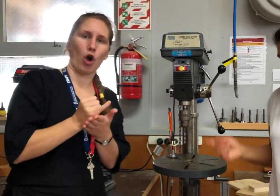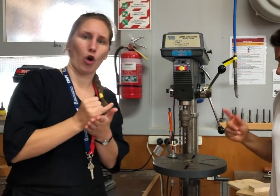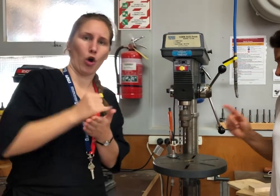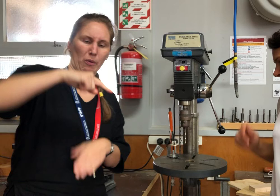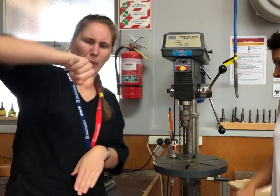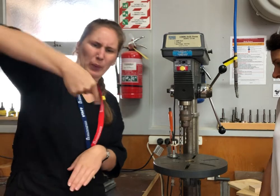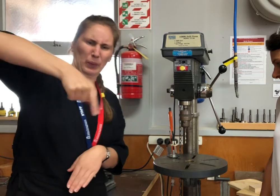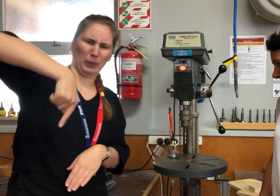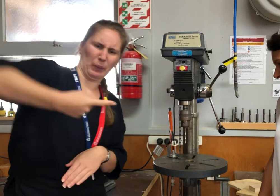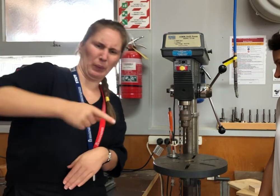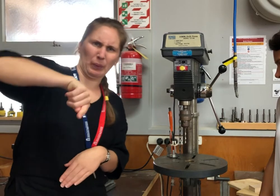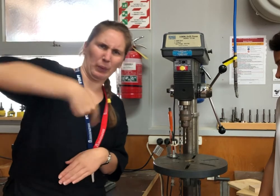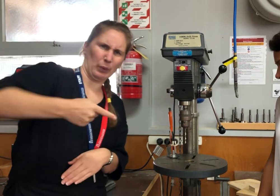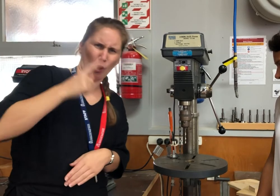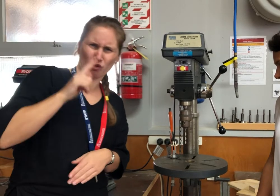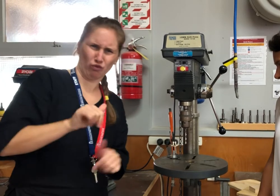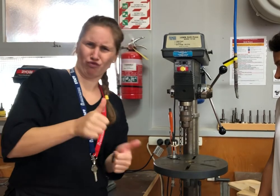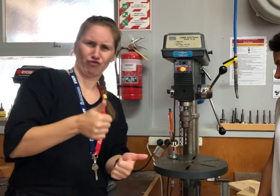spin not level like that.